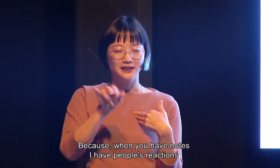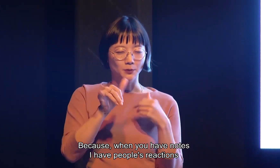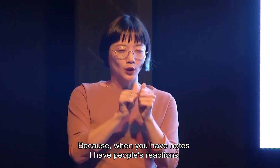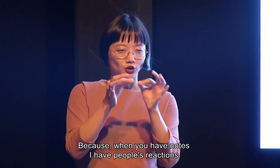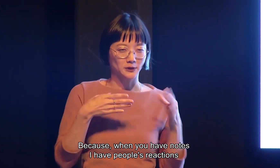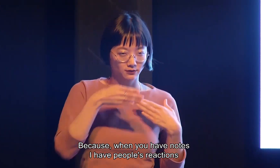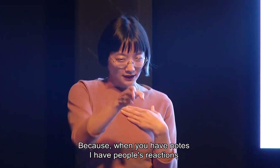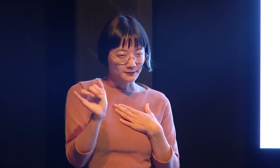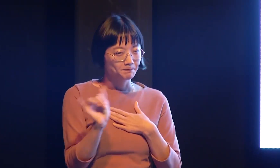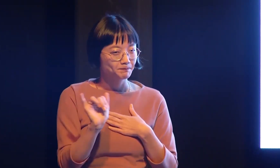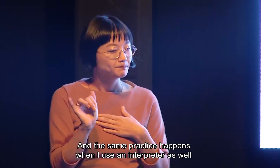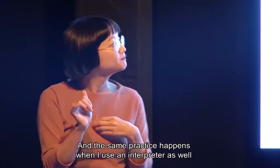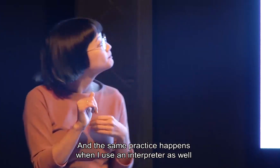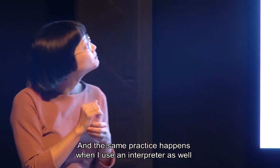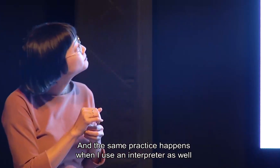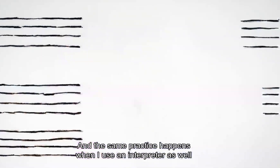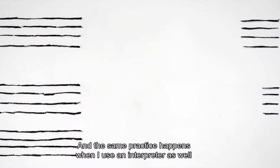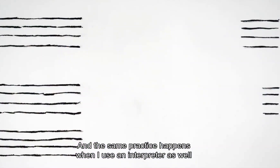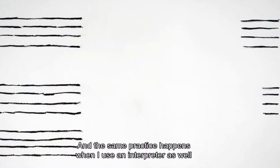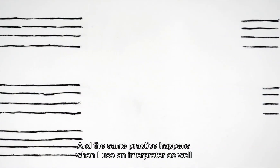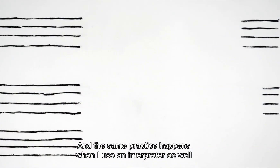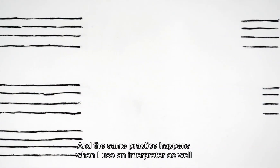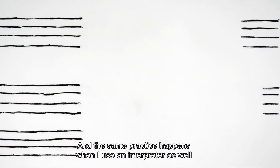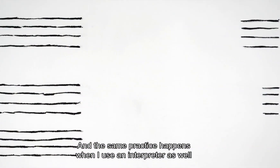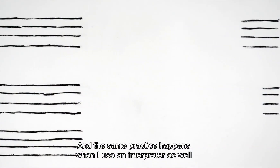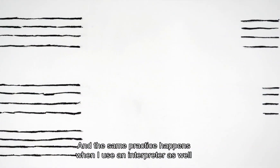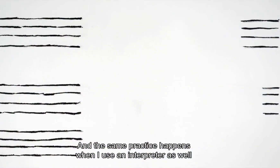people's reactions. And the same practice happens when I use an interpreter as well.